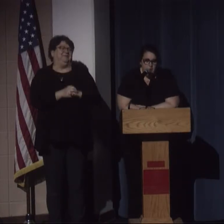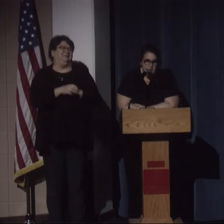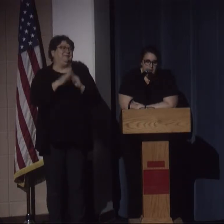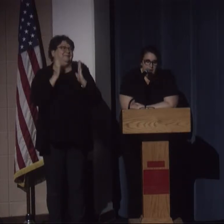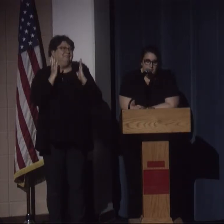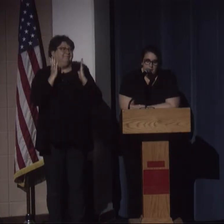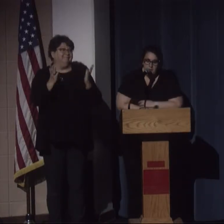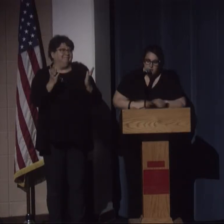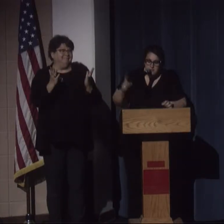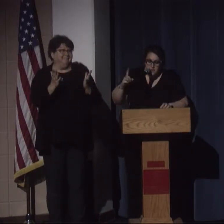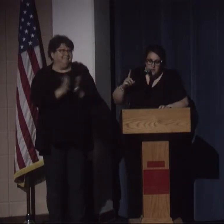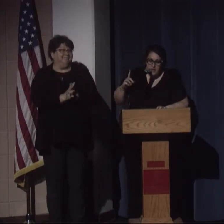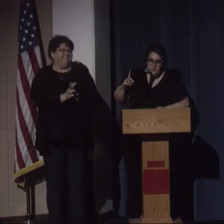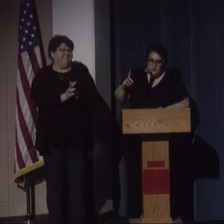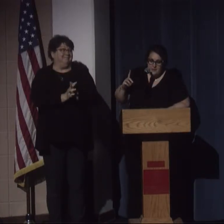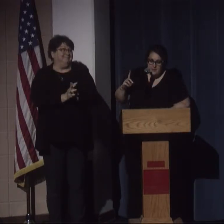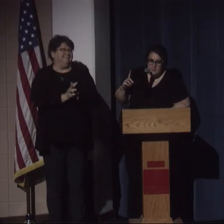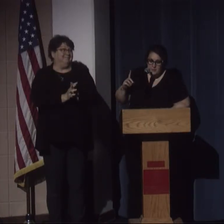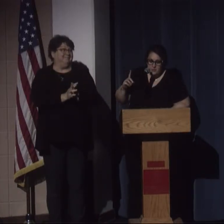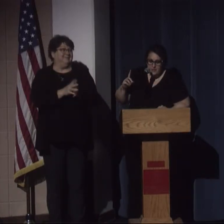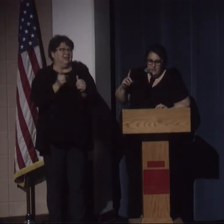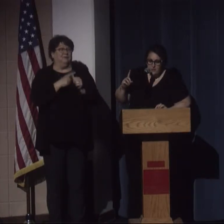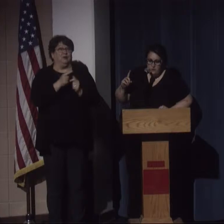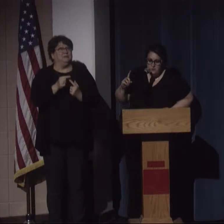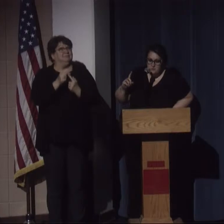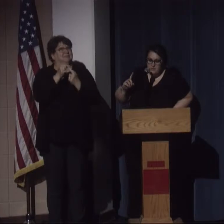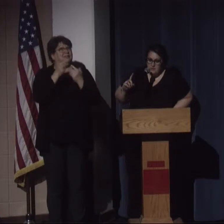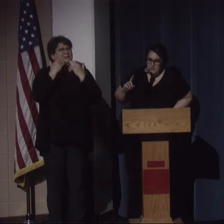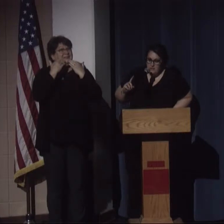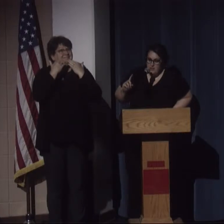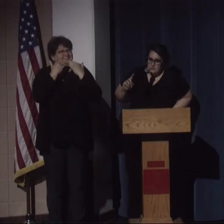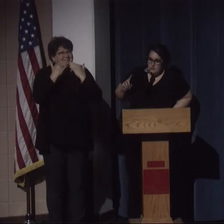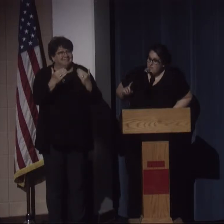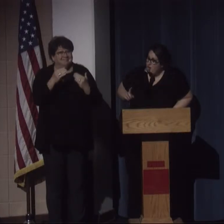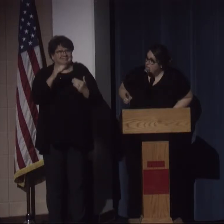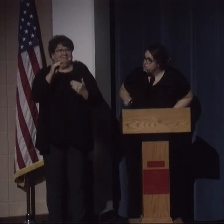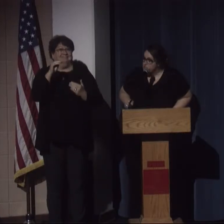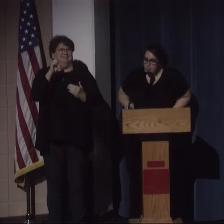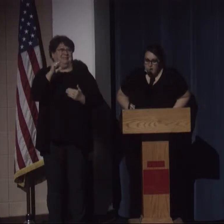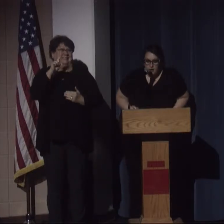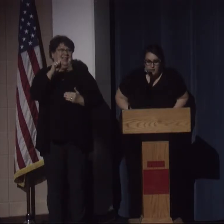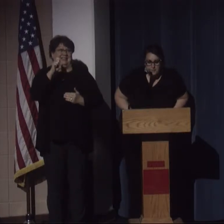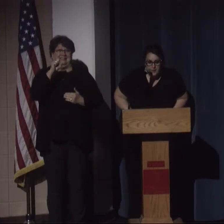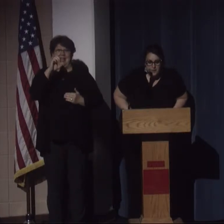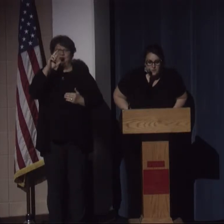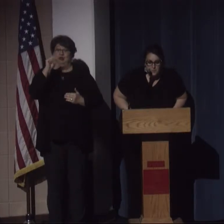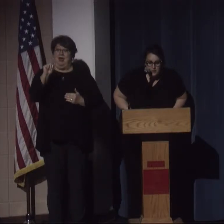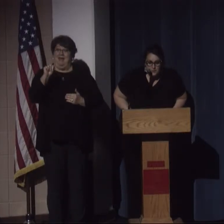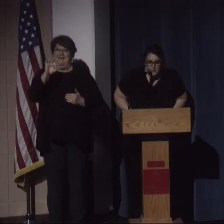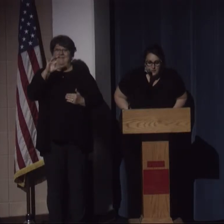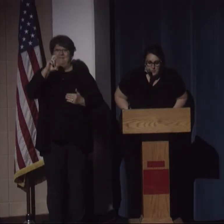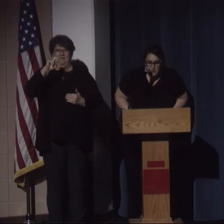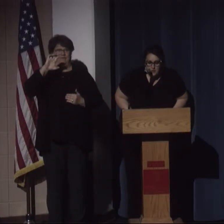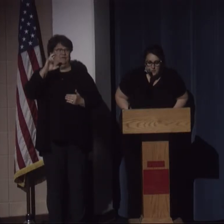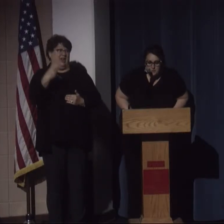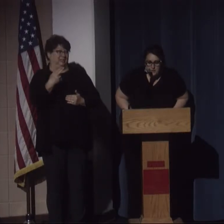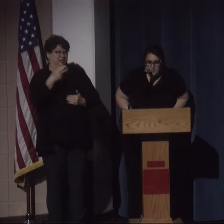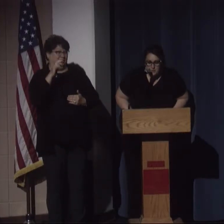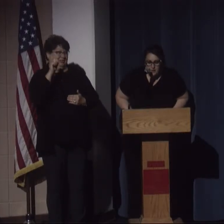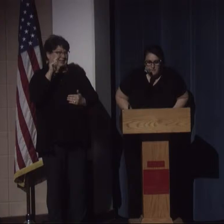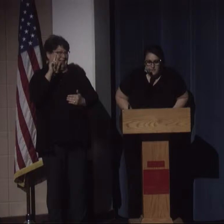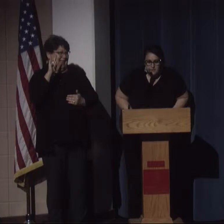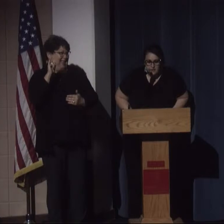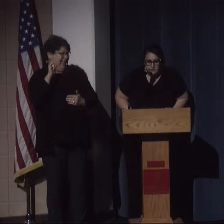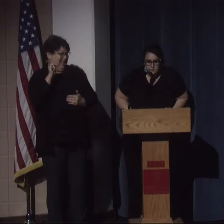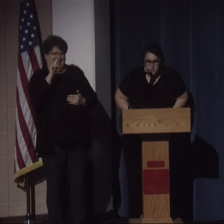so first of all, I want to say a special thank you to Miss Alessandra French for being willing to partner with me and